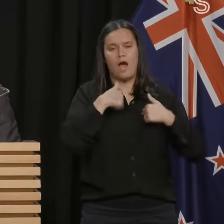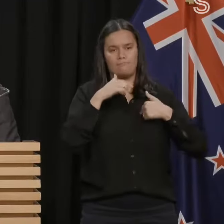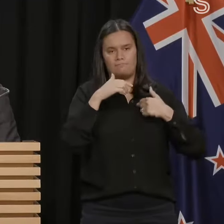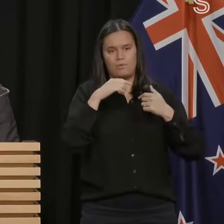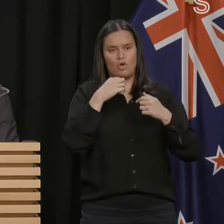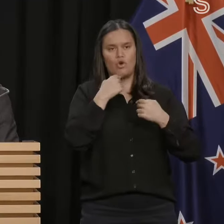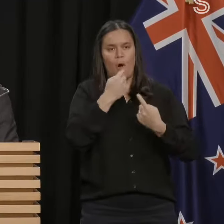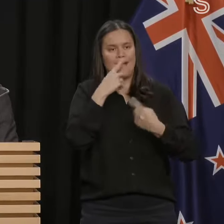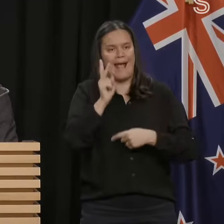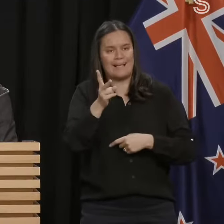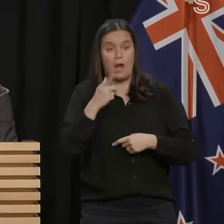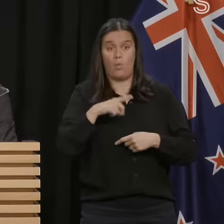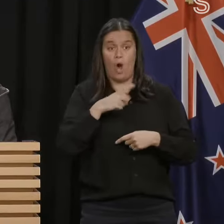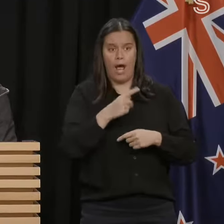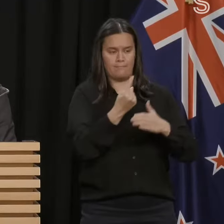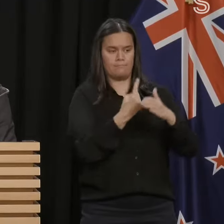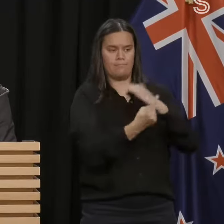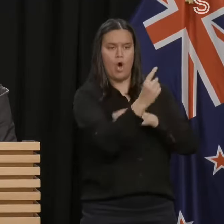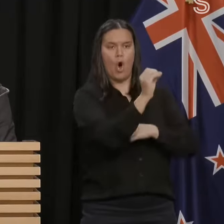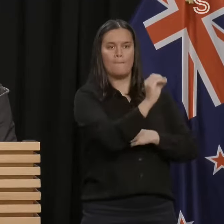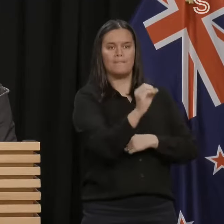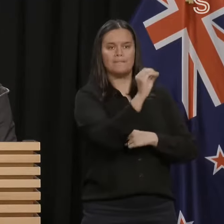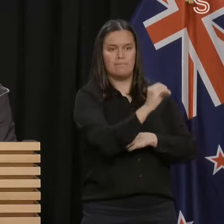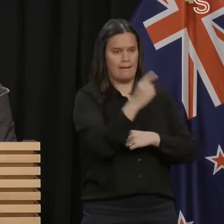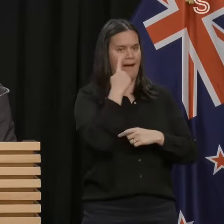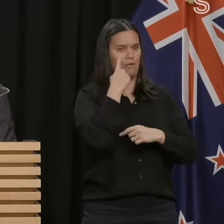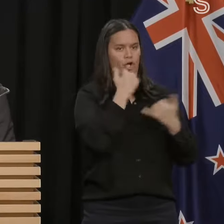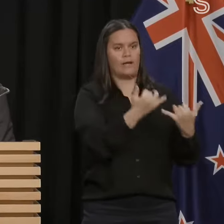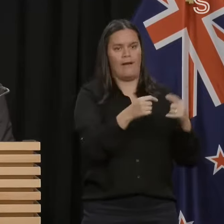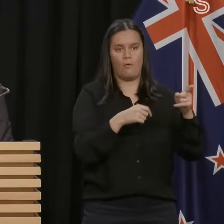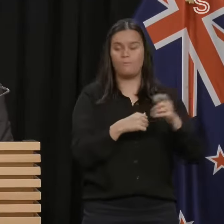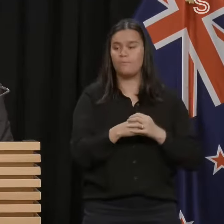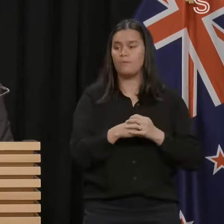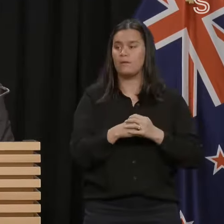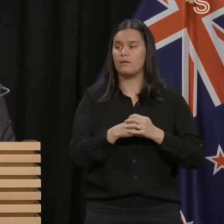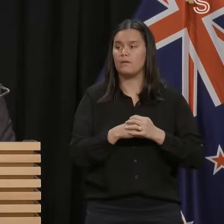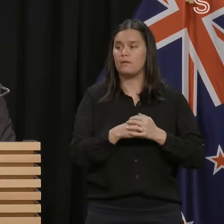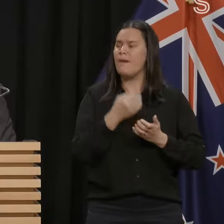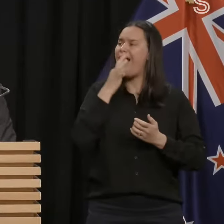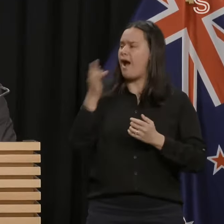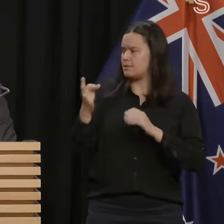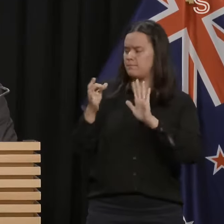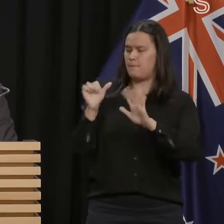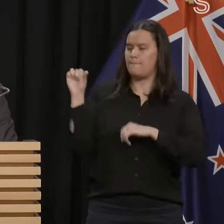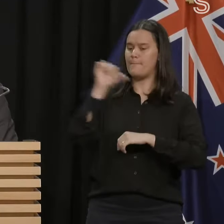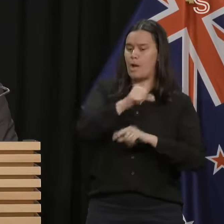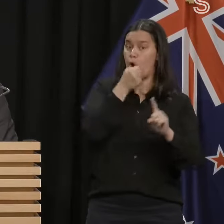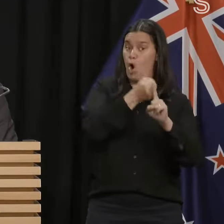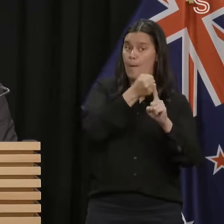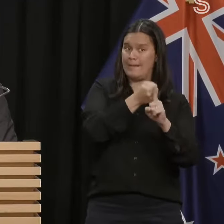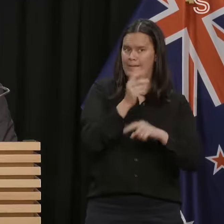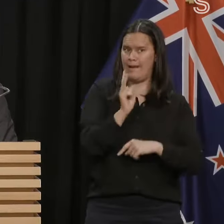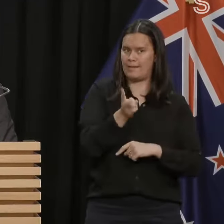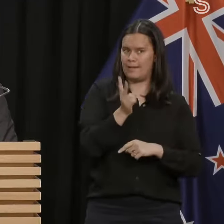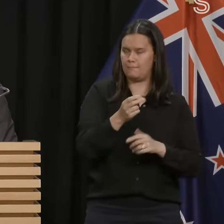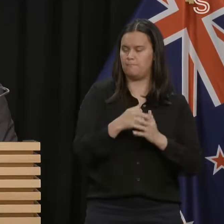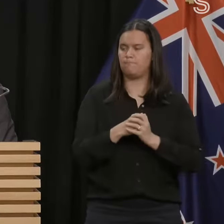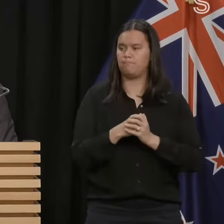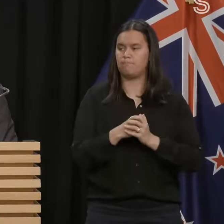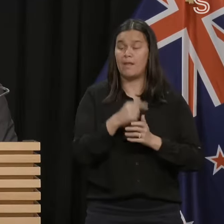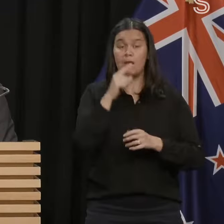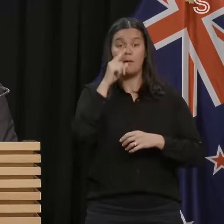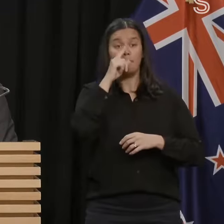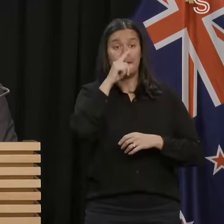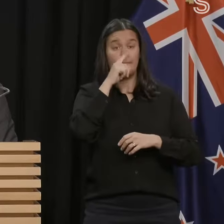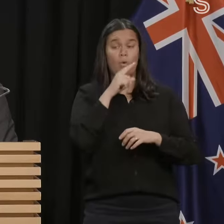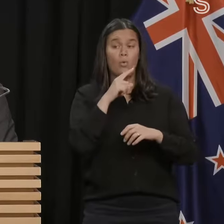at it. Just back to lobbying. I mean, do you see that do you think there's any difference between someone lobbying for